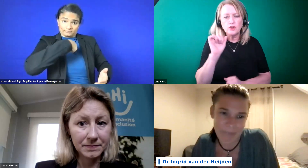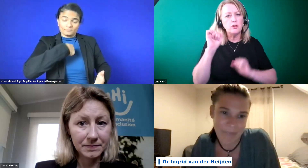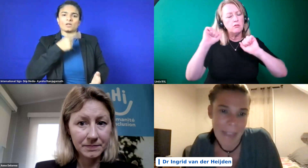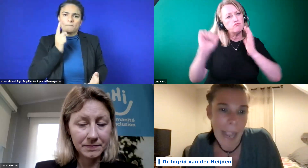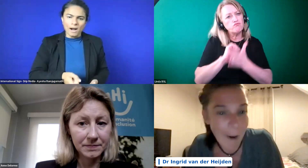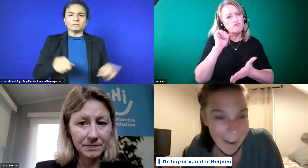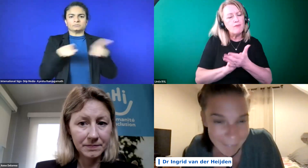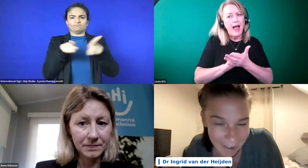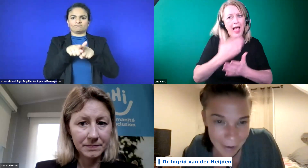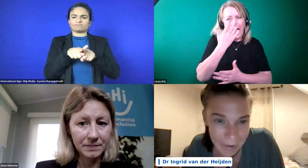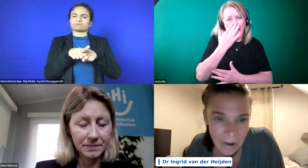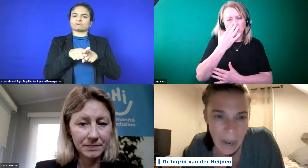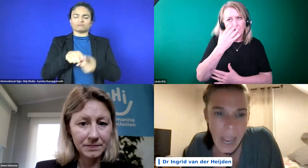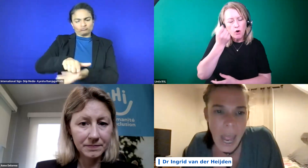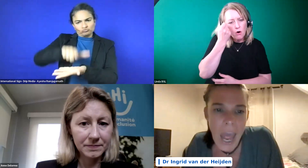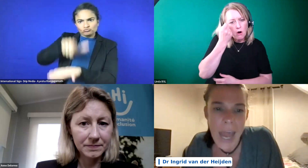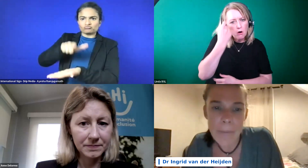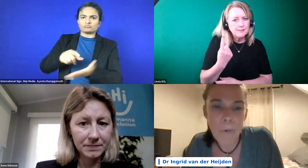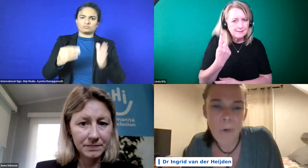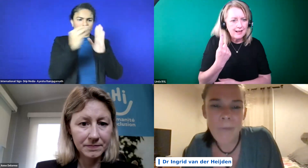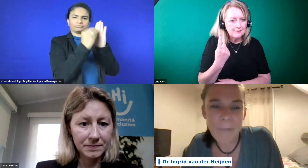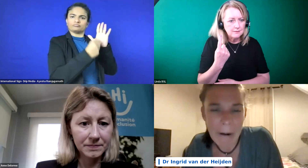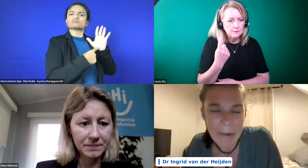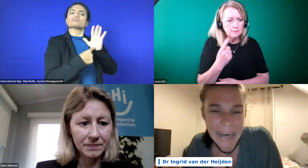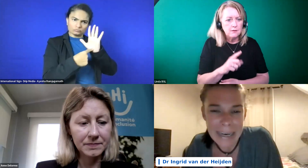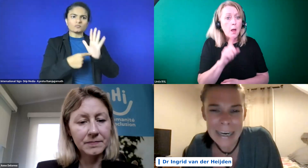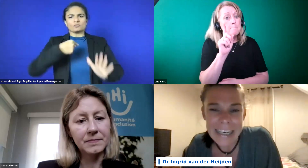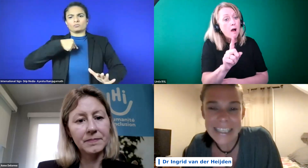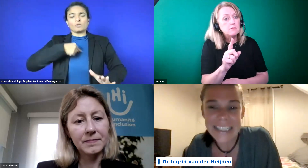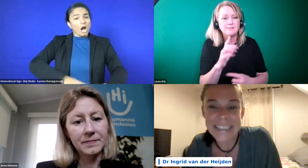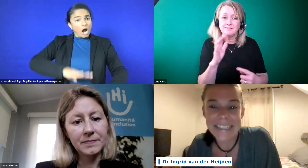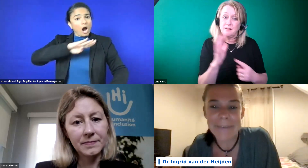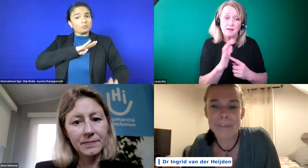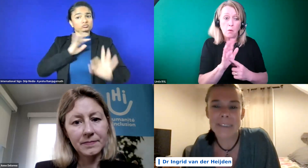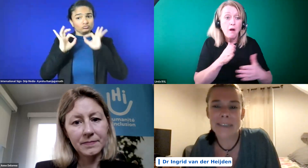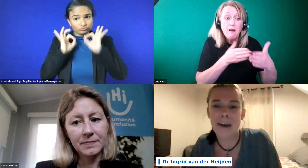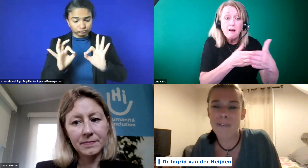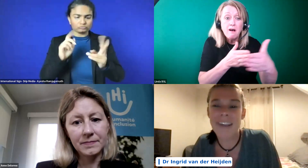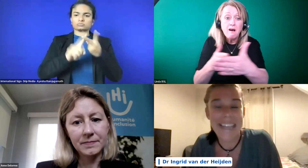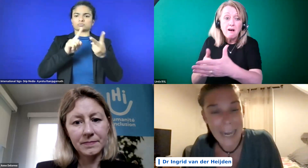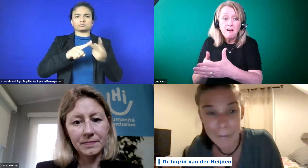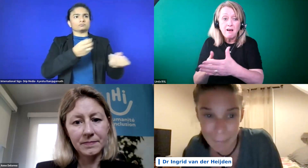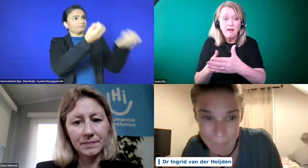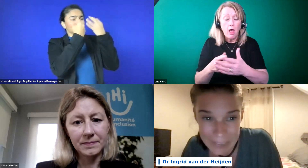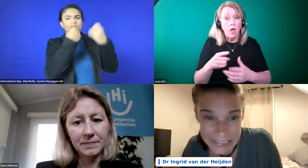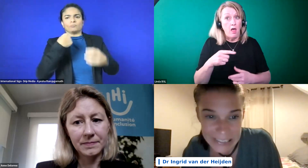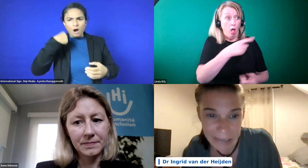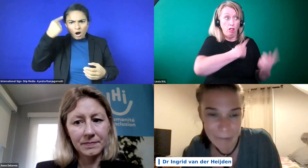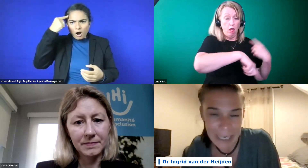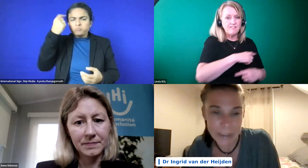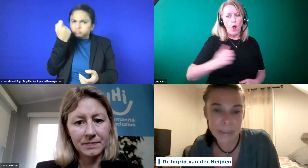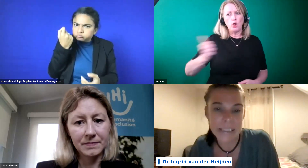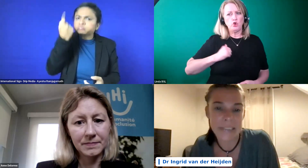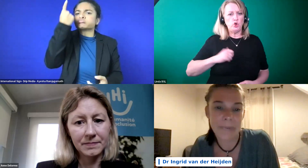level. However, an important barrier is the assumption of the lack of capacity